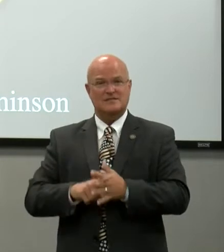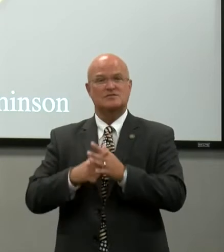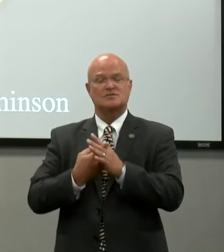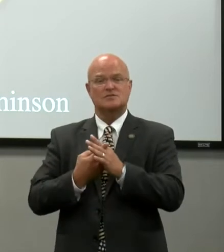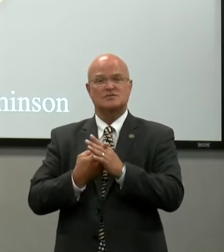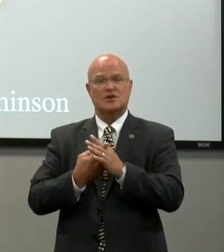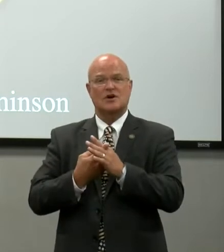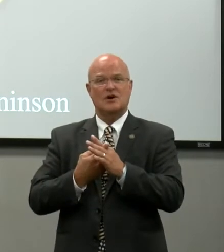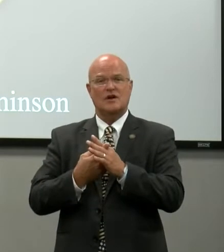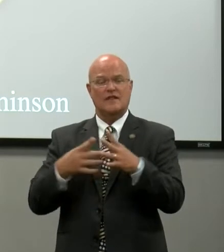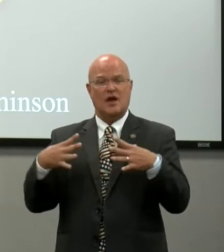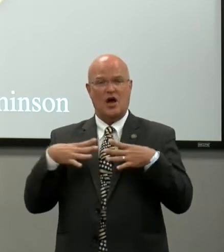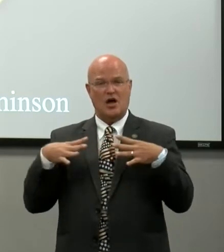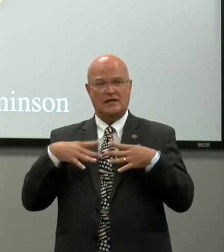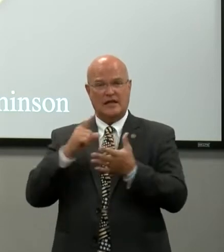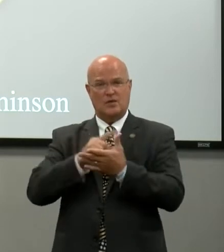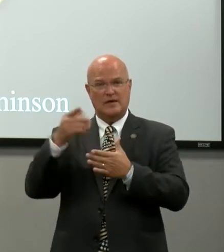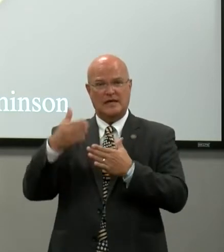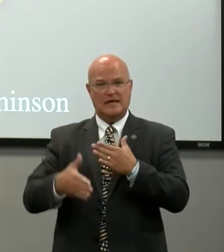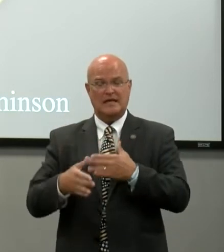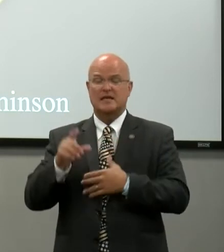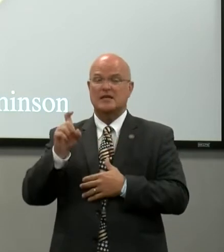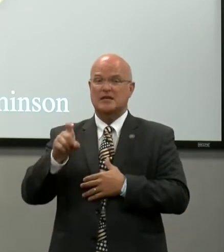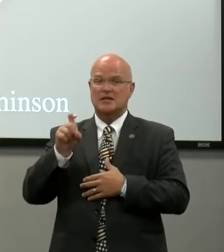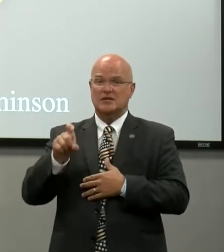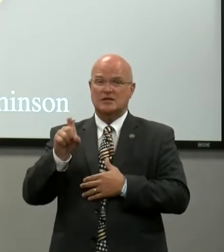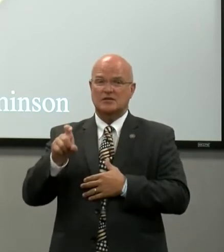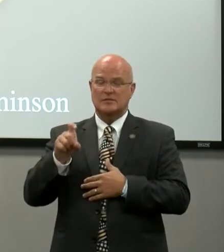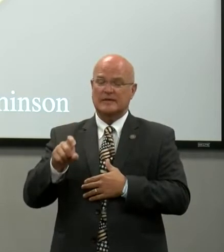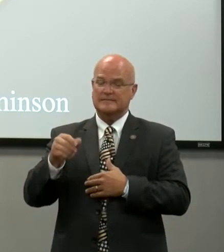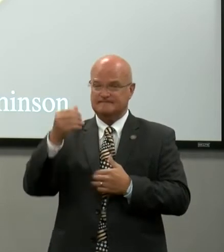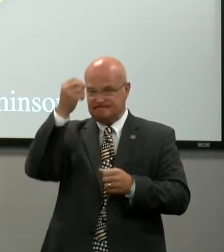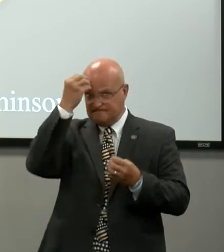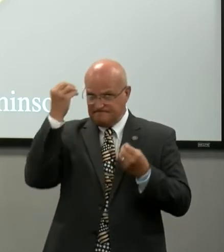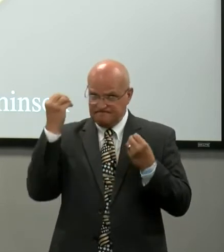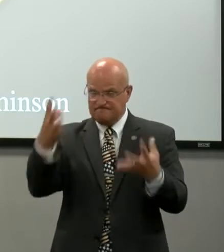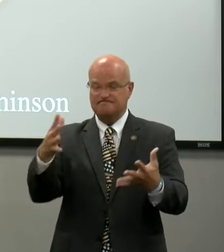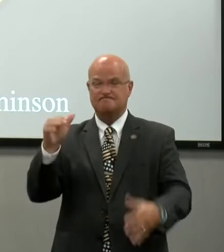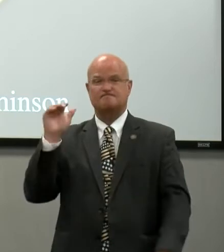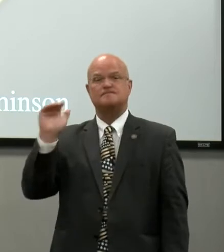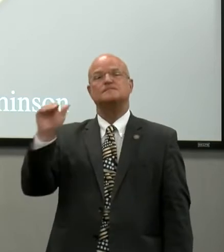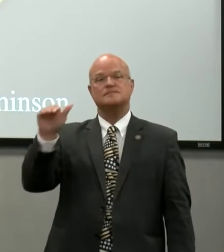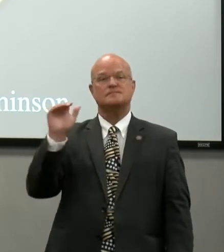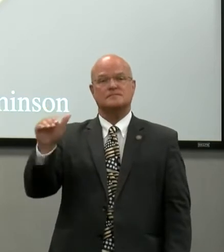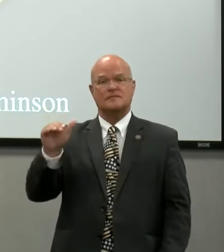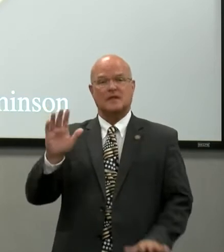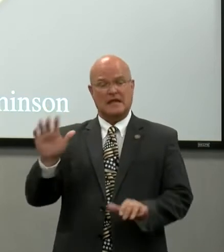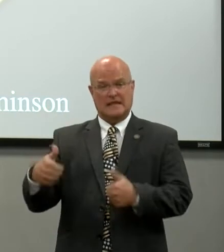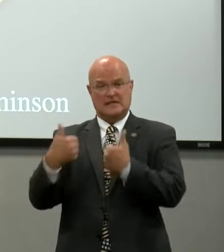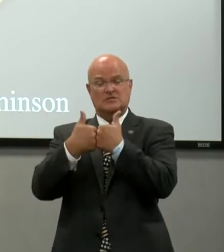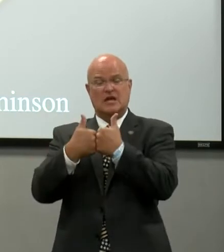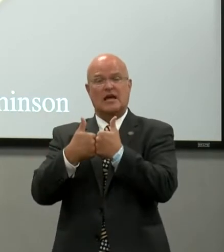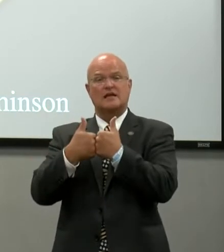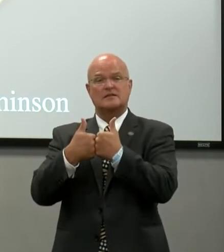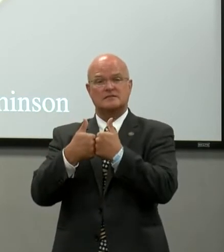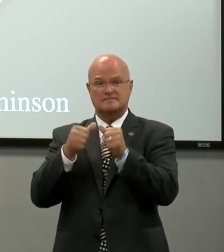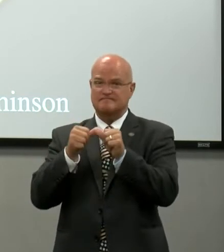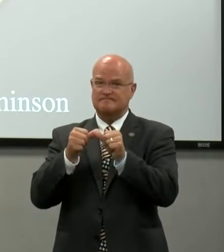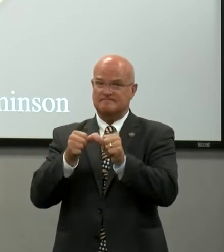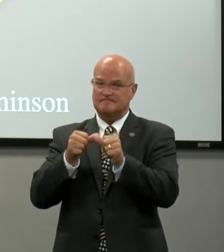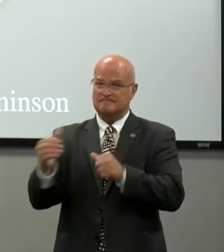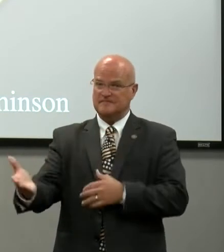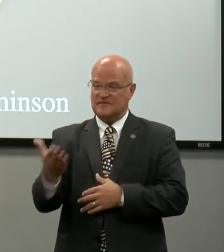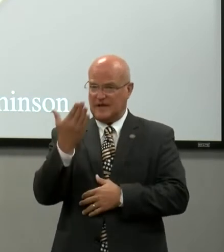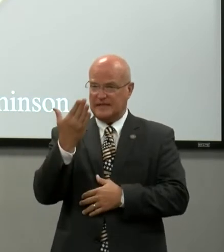start the holiday weekend. It should serve as a reminder to us and the challenge that we continue to